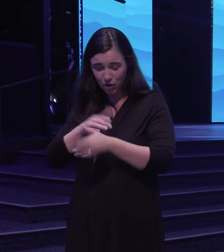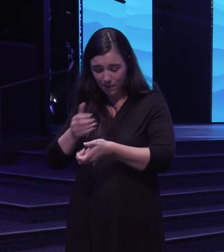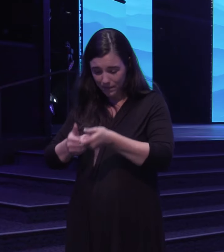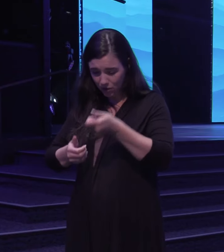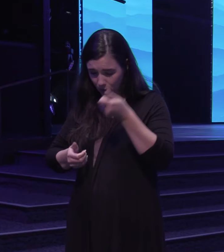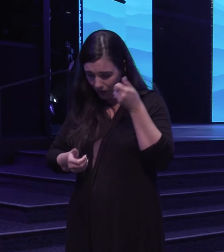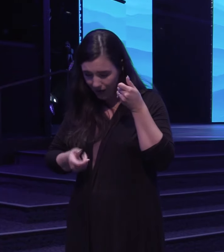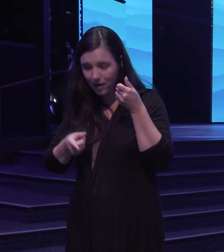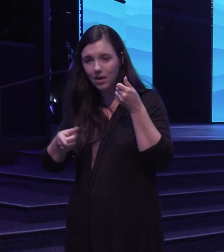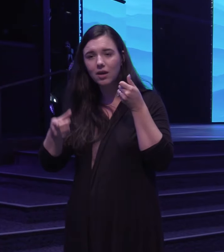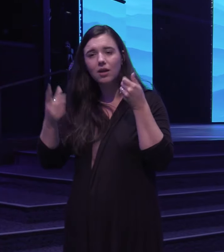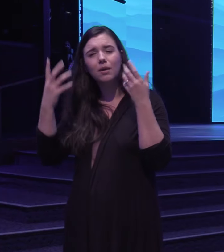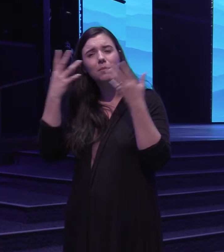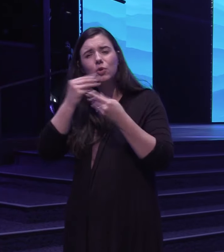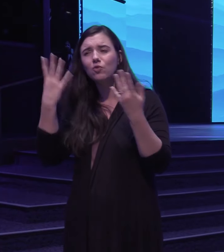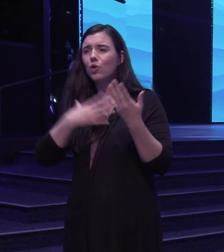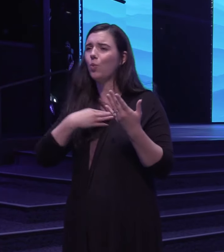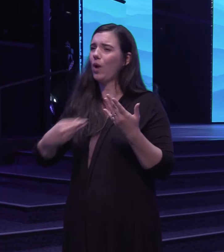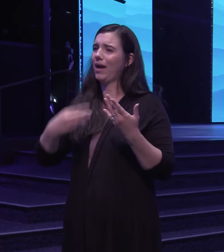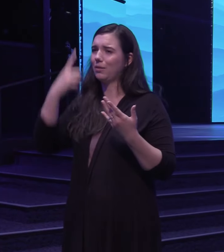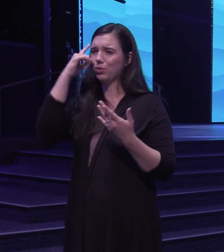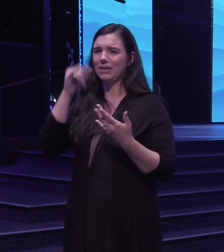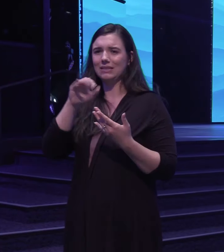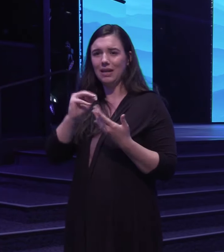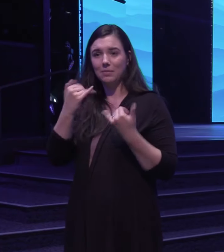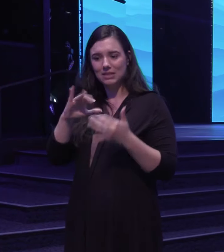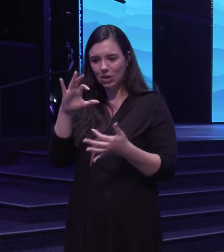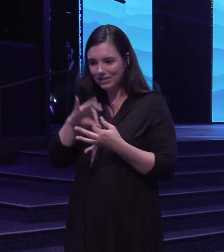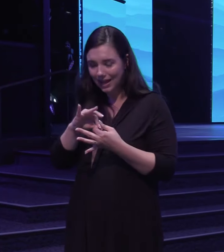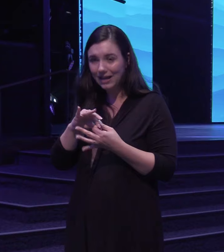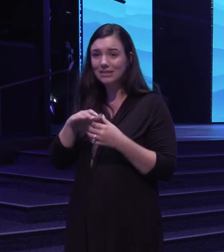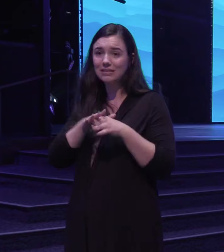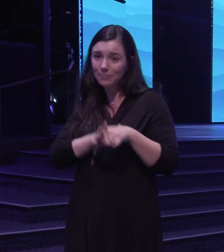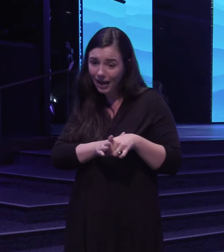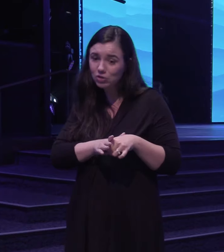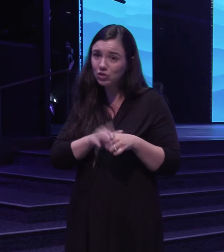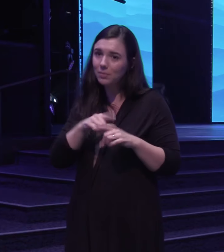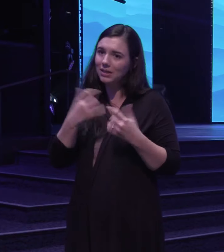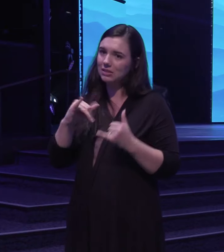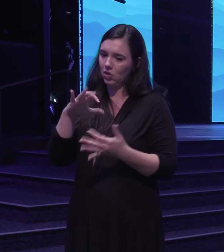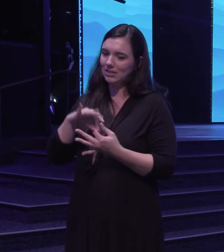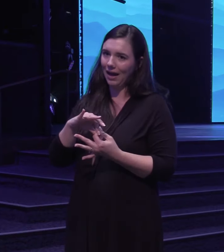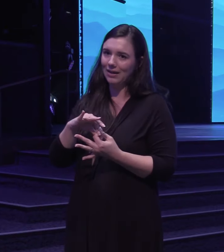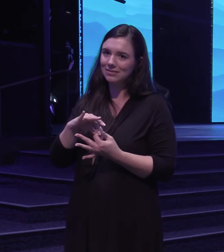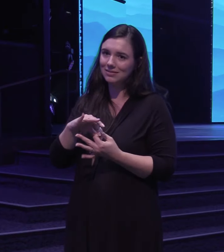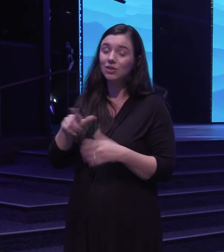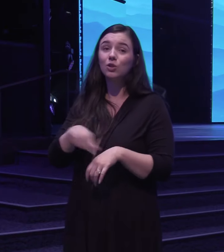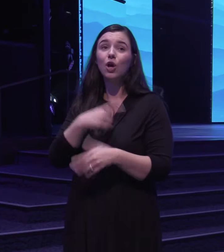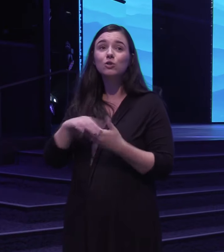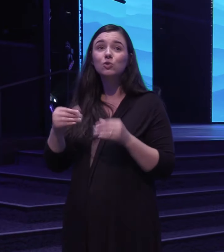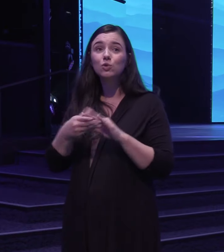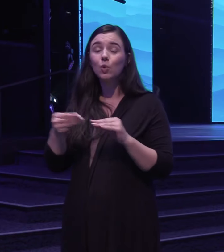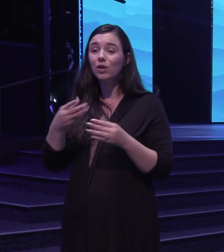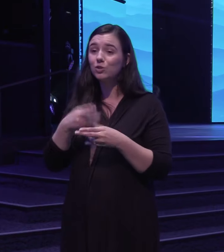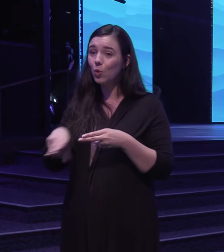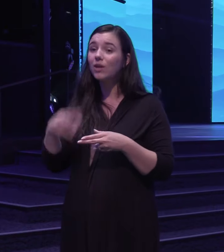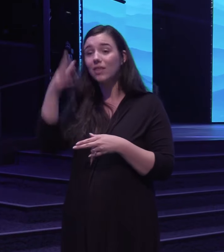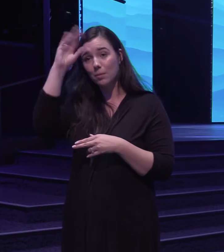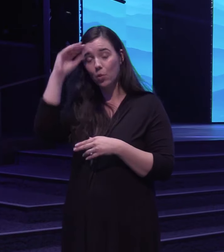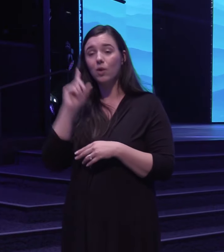away. There was a glistening white brainstem, intact, smashed and displaced, but intact. Long story short, that boy walked out of